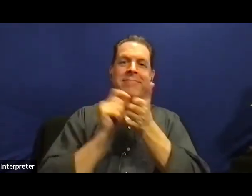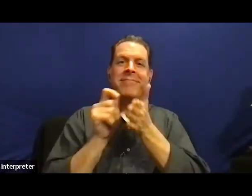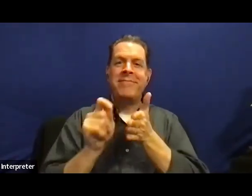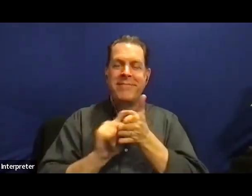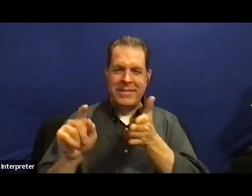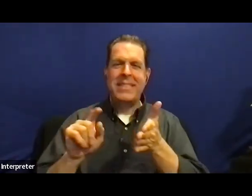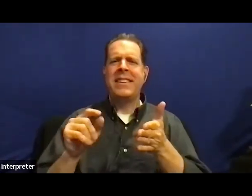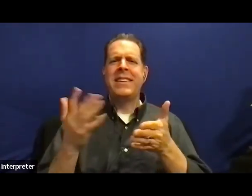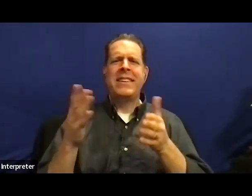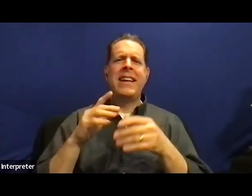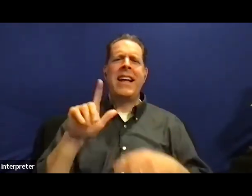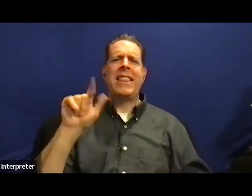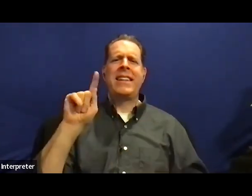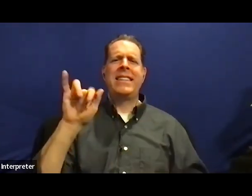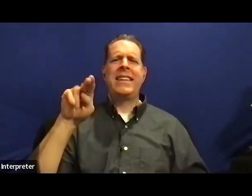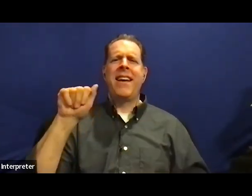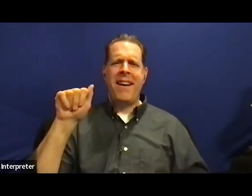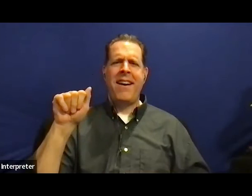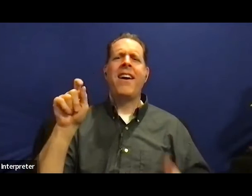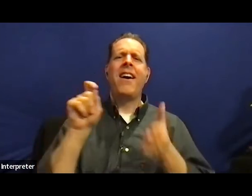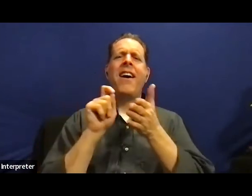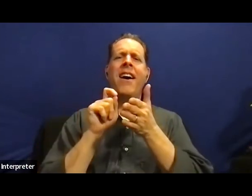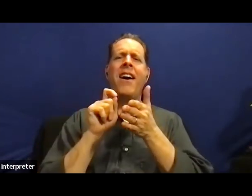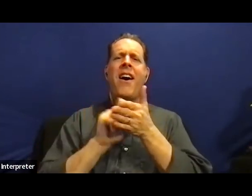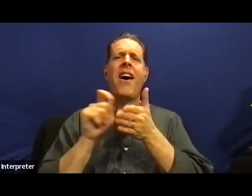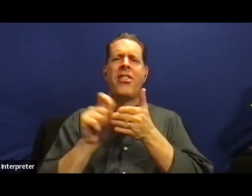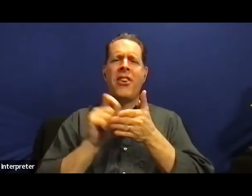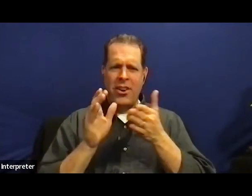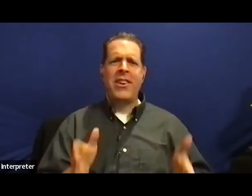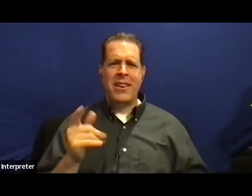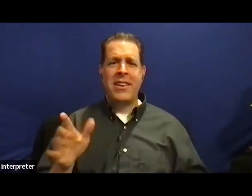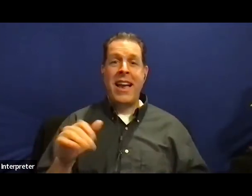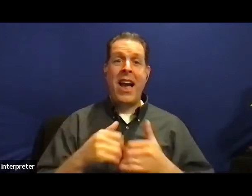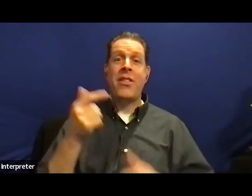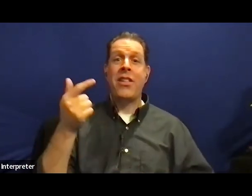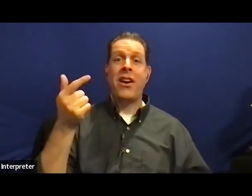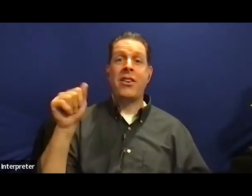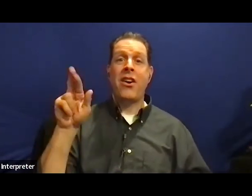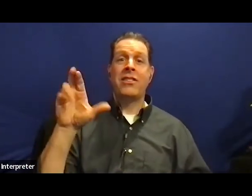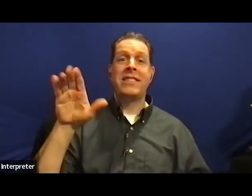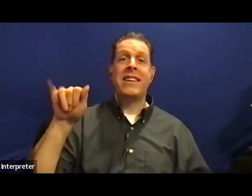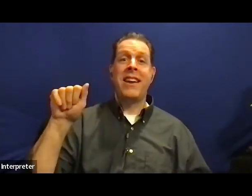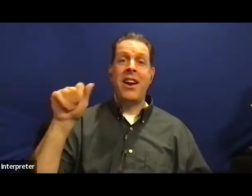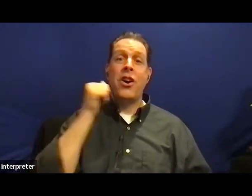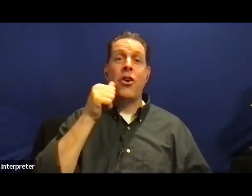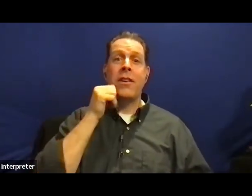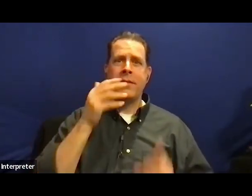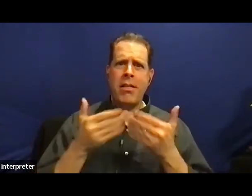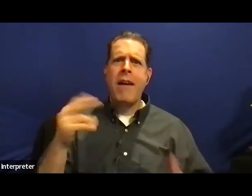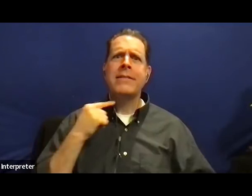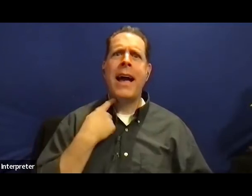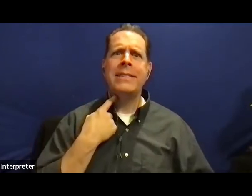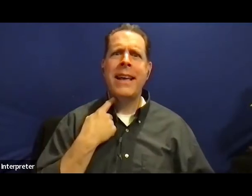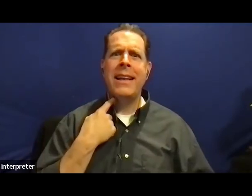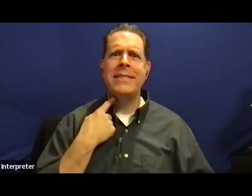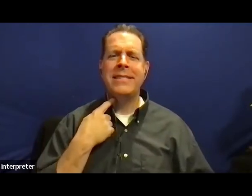trailblazing Latina author who wrote the beloved novels, How the Garcia Girls Lost Their Accents and In the Time